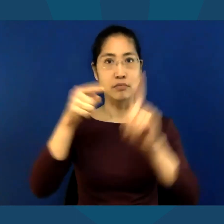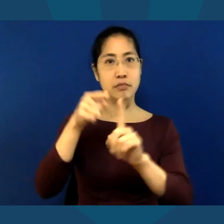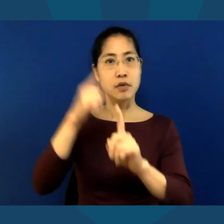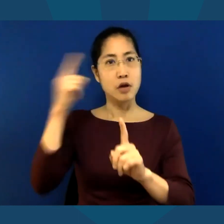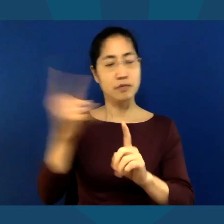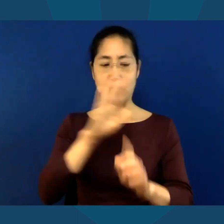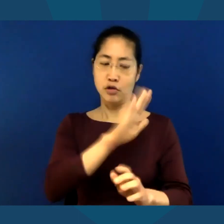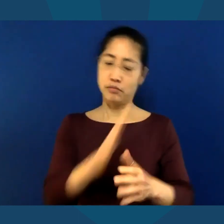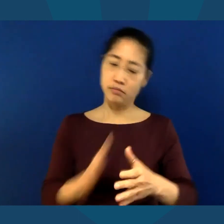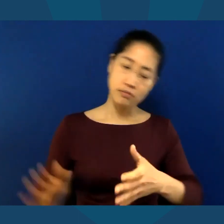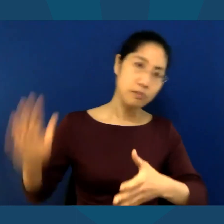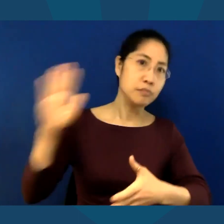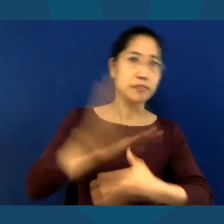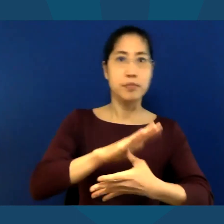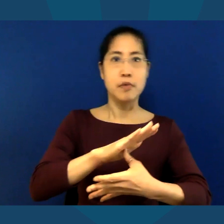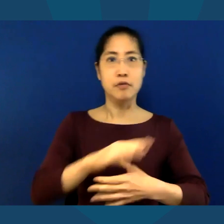a top priority.